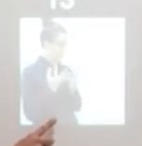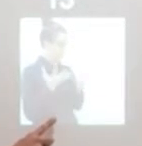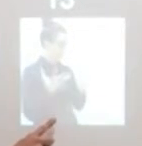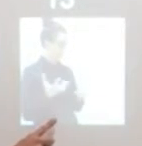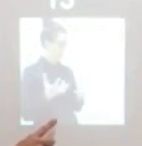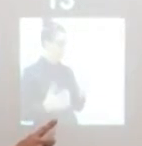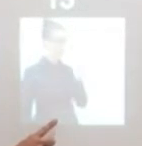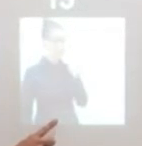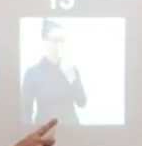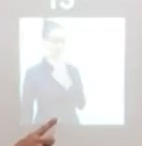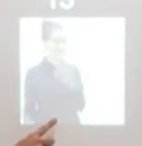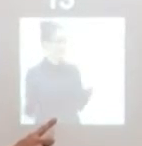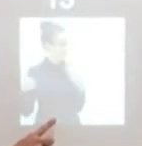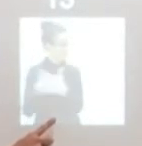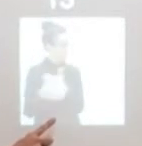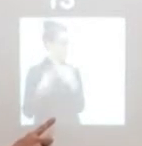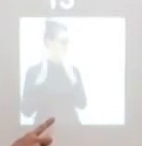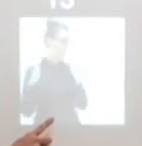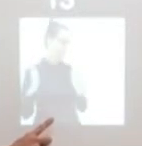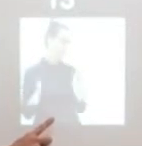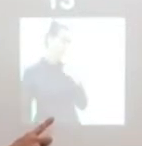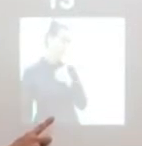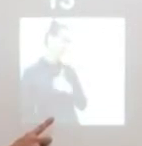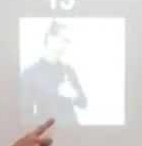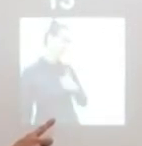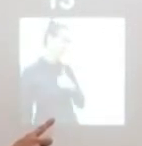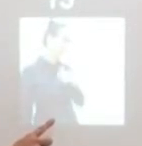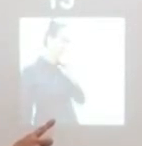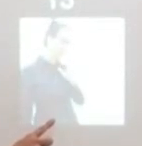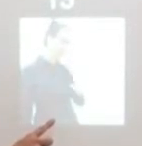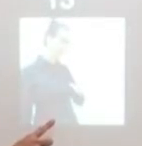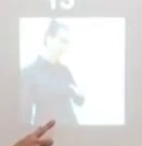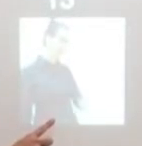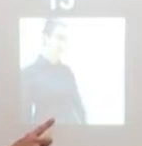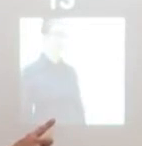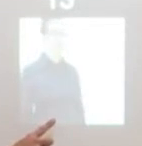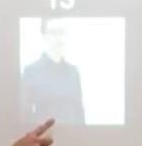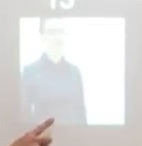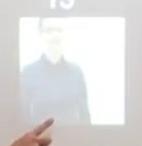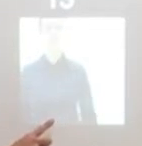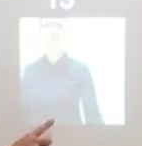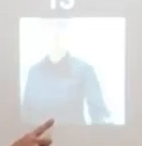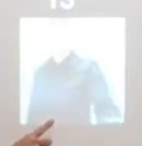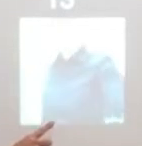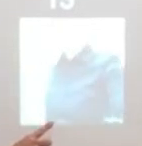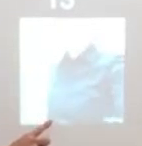My family wanted I'm to sorry. see the I'm house. so sorry. And they couldn't take you.